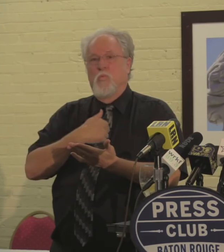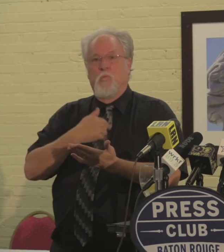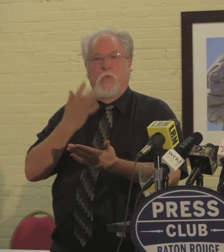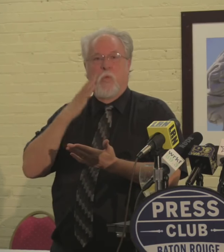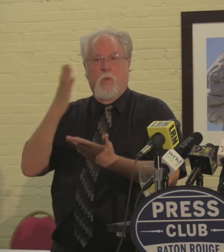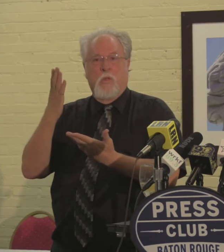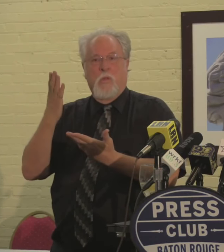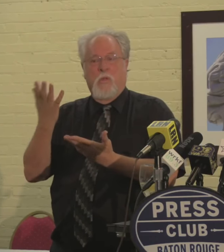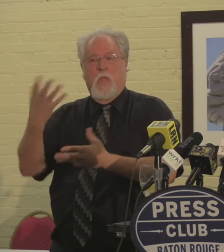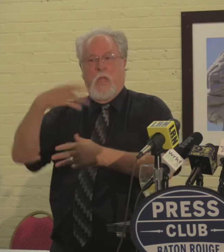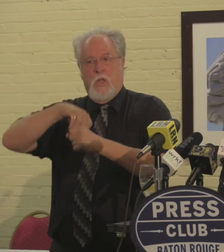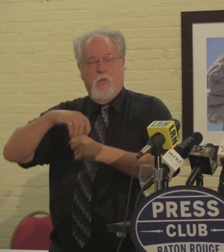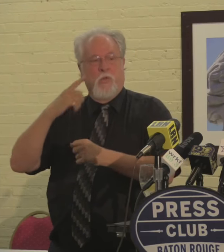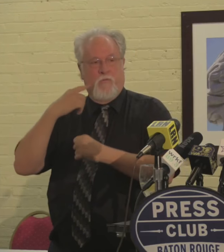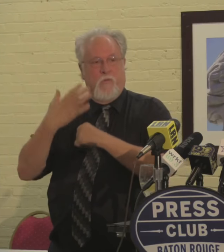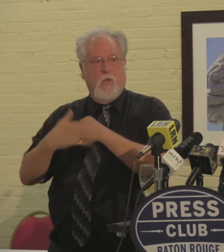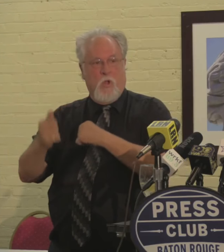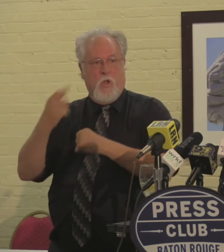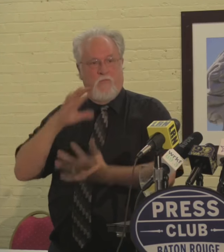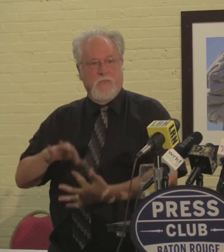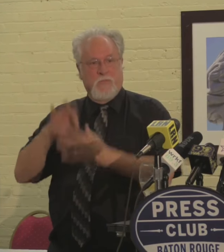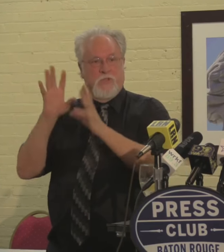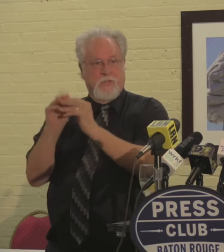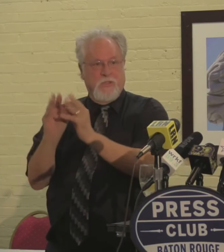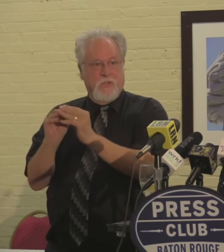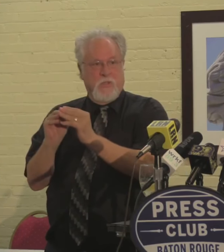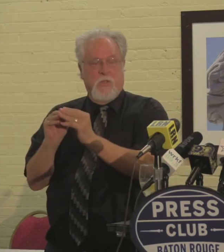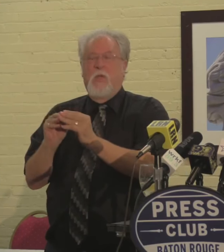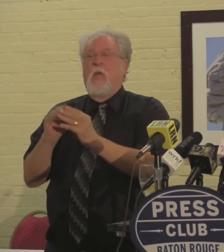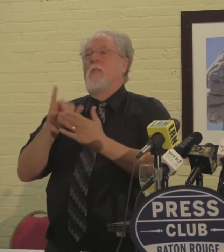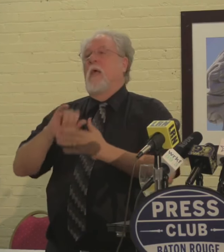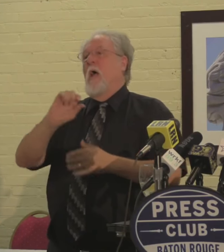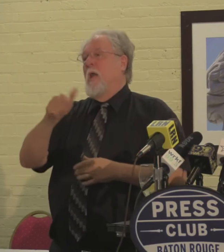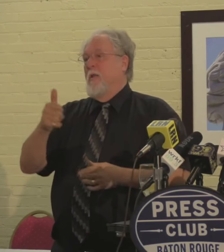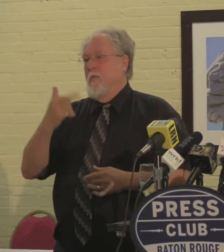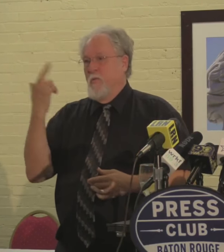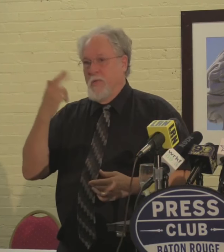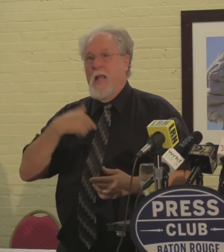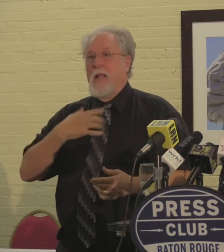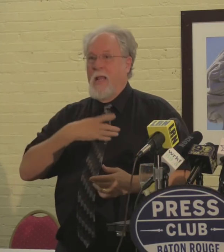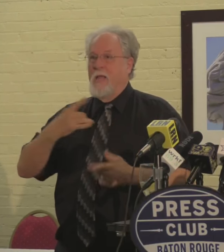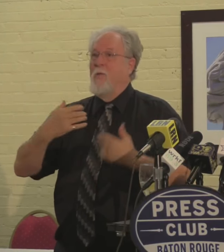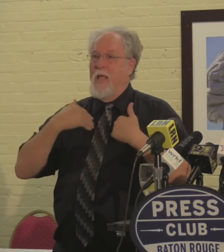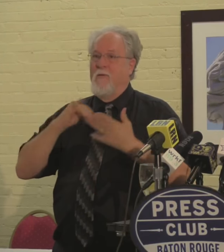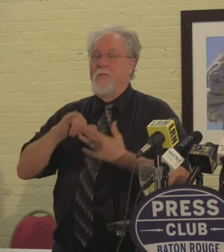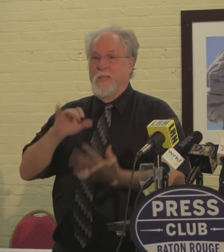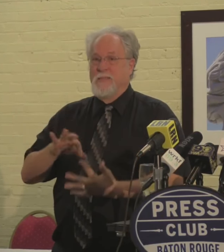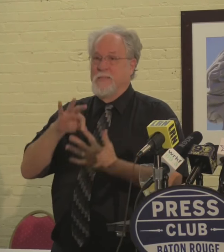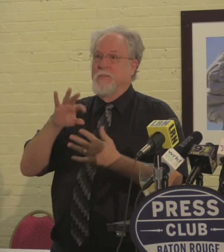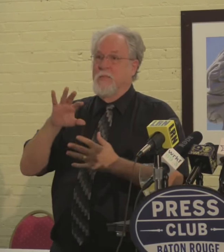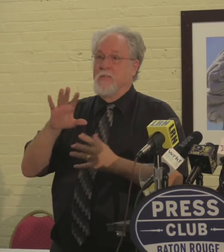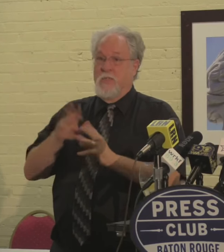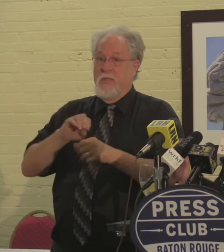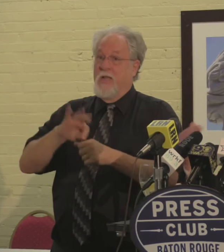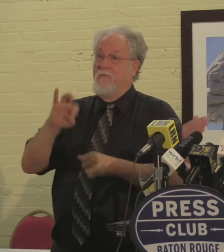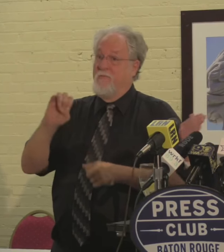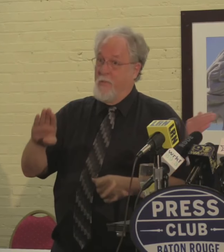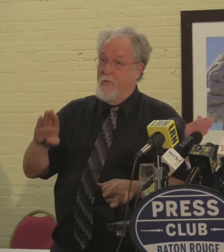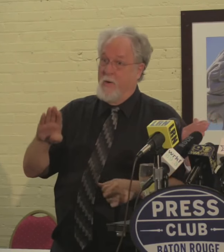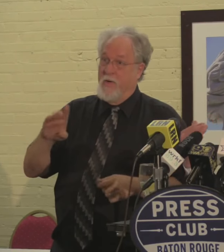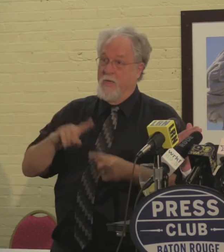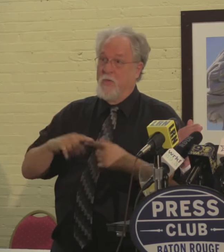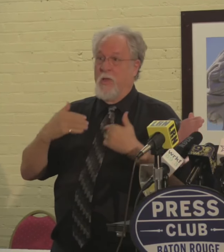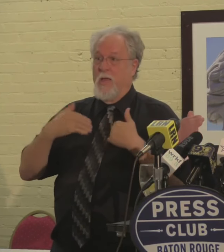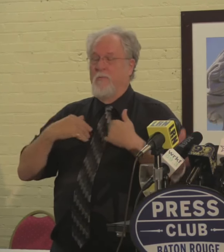going to include on the call for the special session, which is another reason why I'd really like to have that session in February, so they